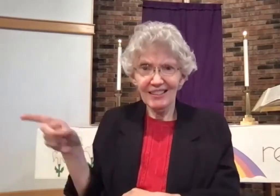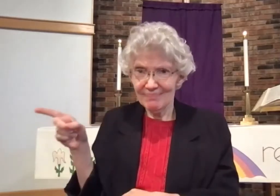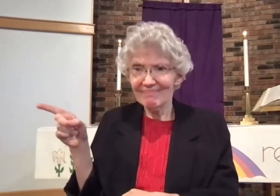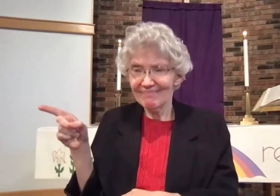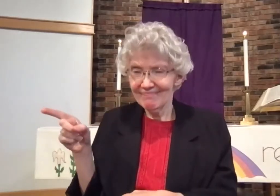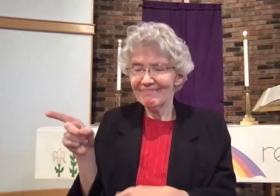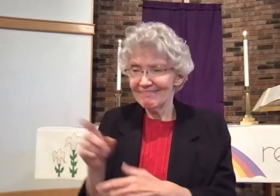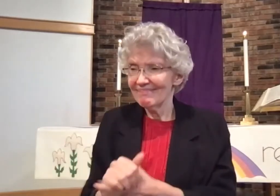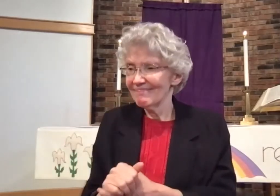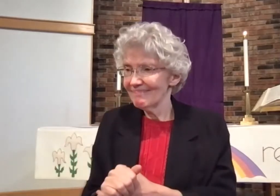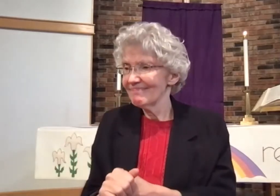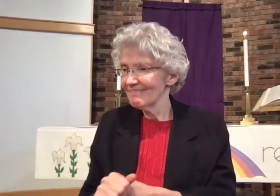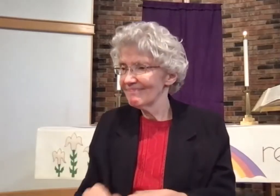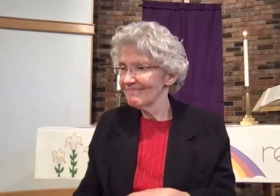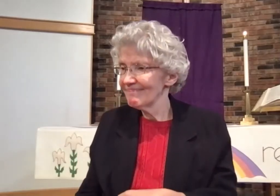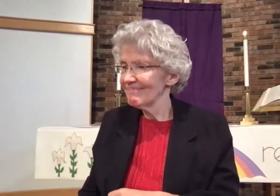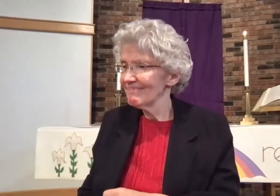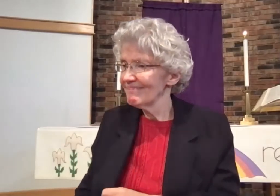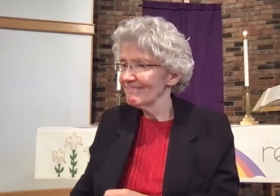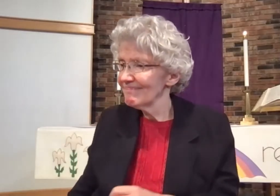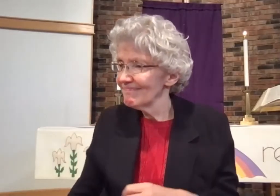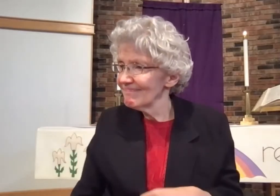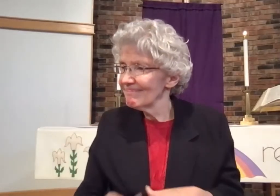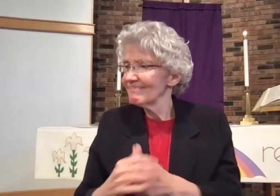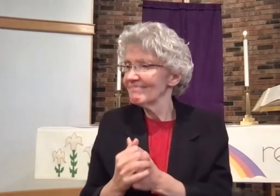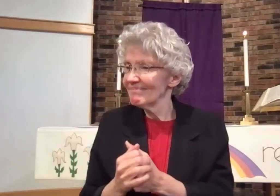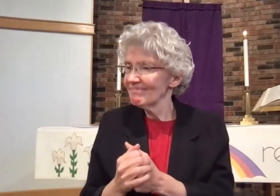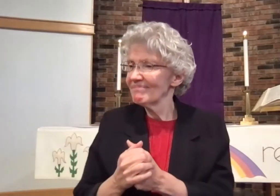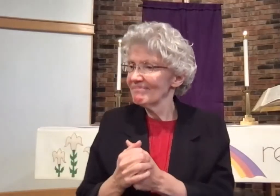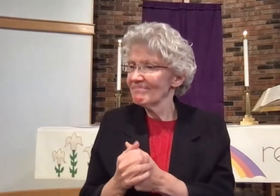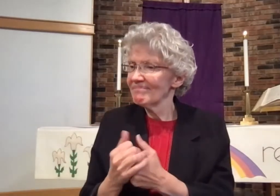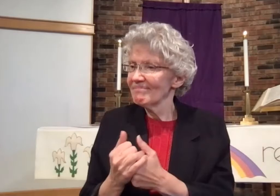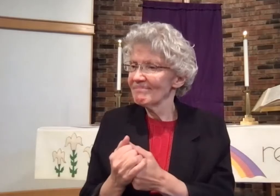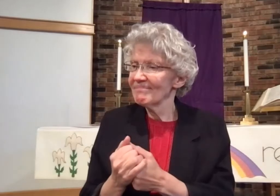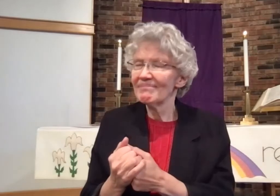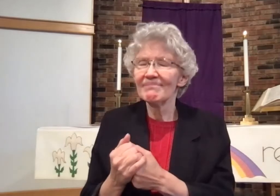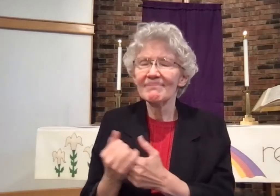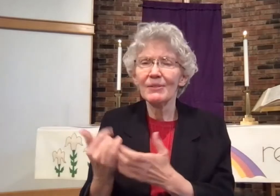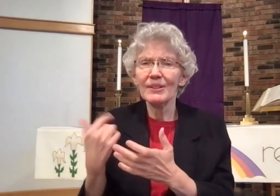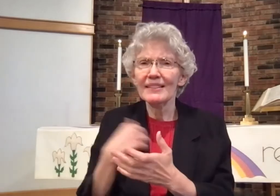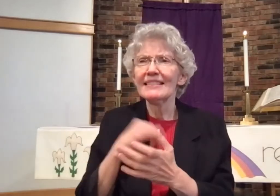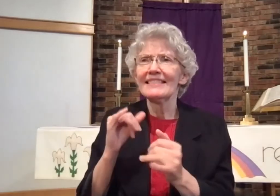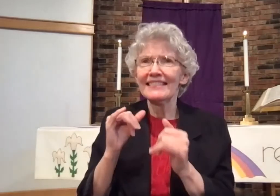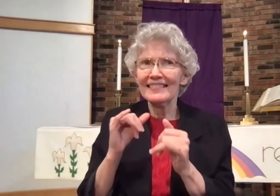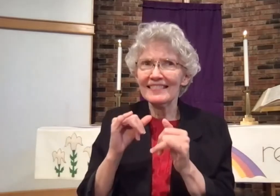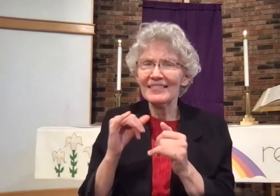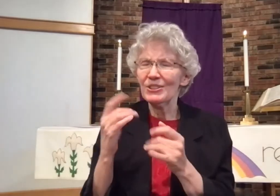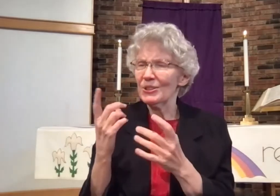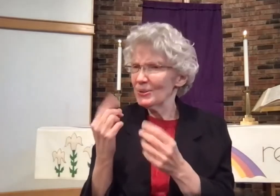cannot keep going in the same ways that those of us who are white can, and so we need to stand and walk with them.